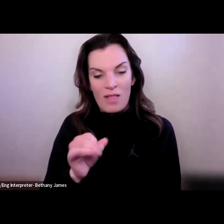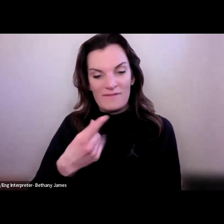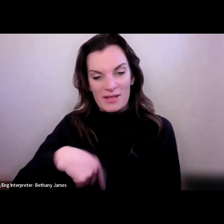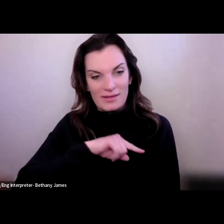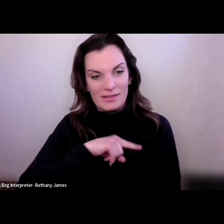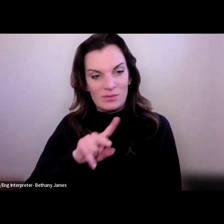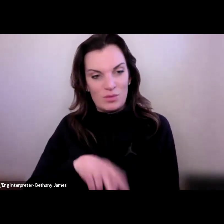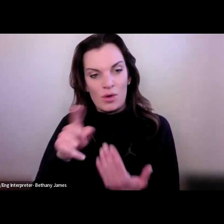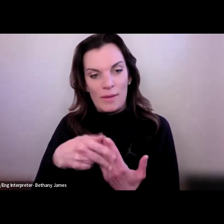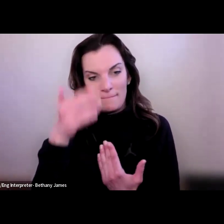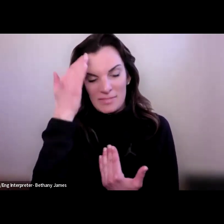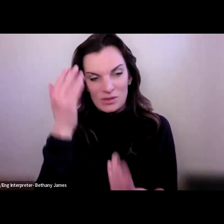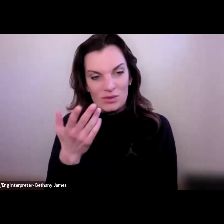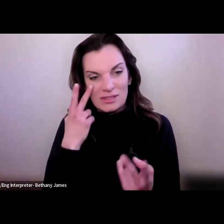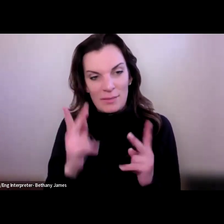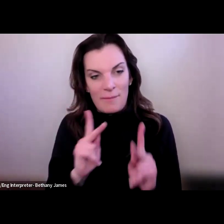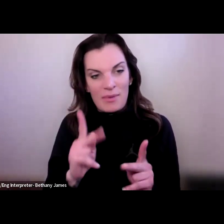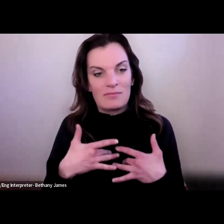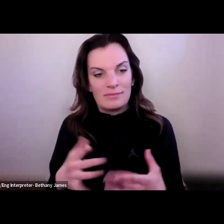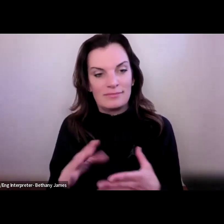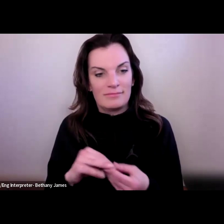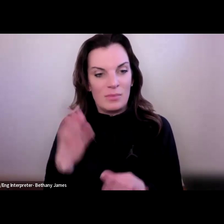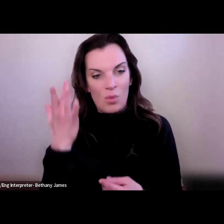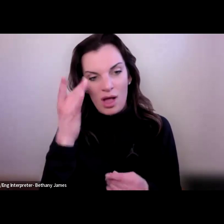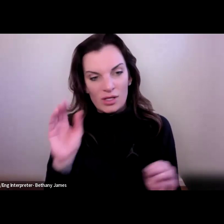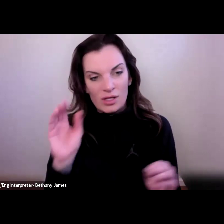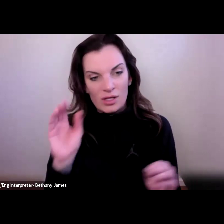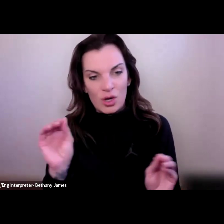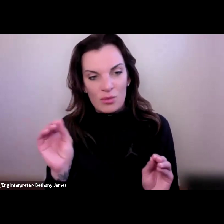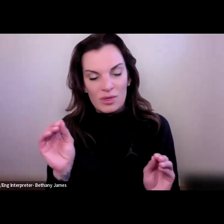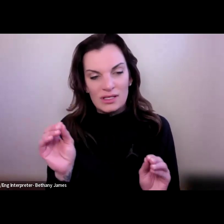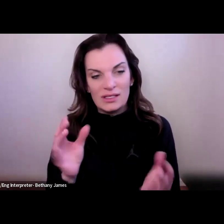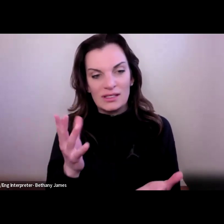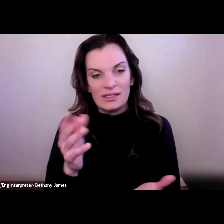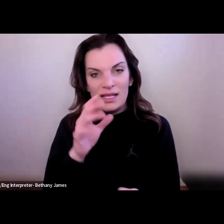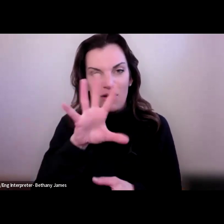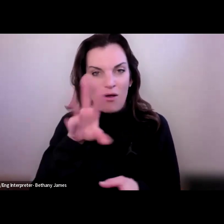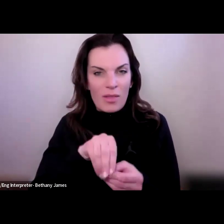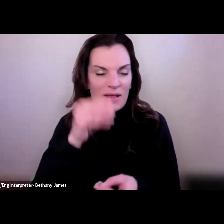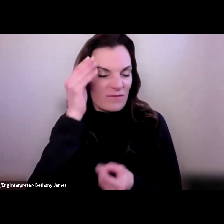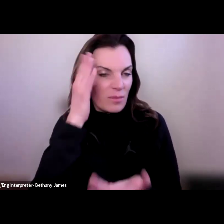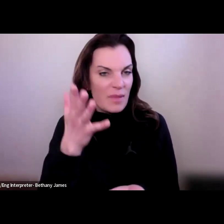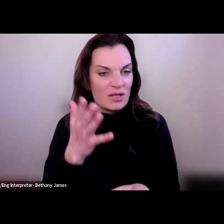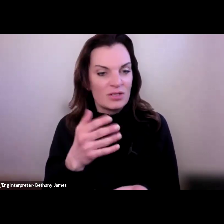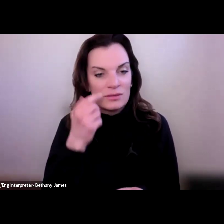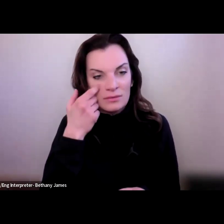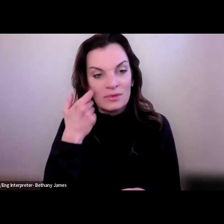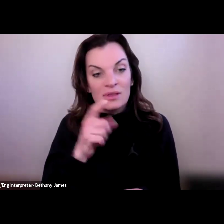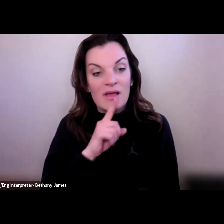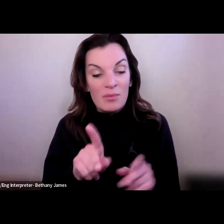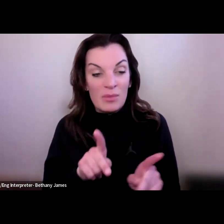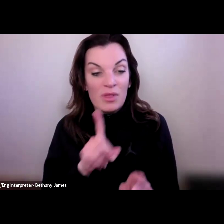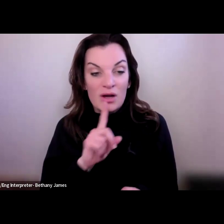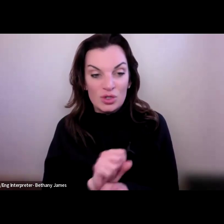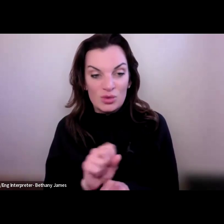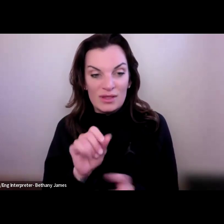here is, you see people all the time say, why isn't anybody putting all of our information together and finding what is common between us? And people are doing